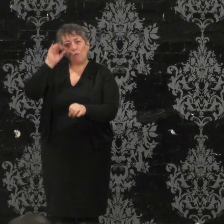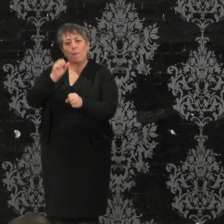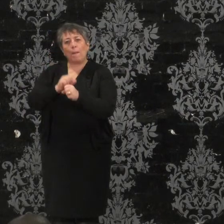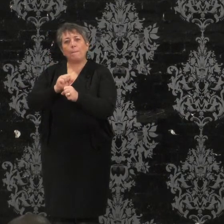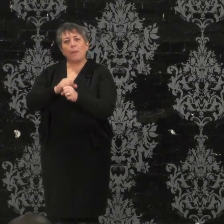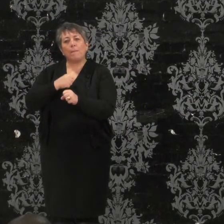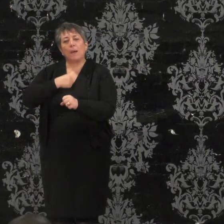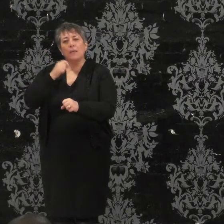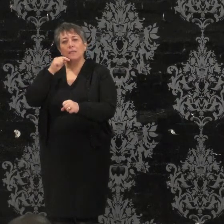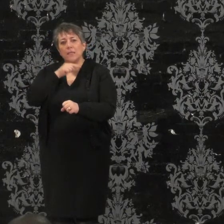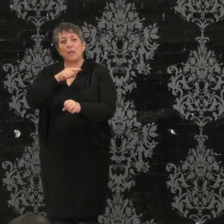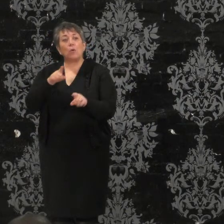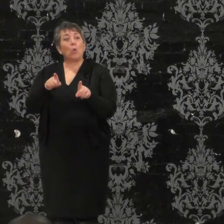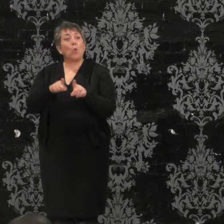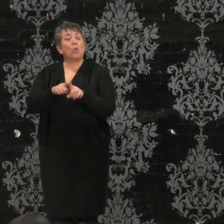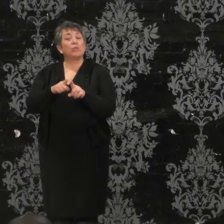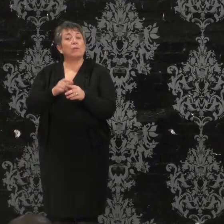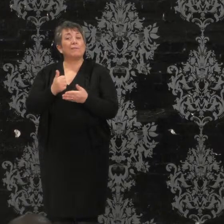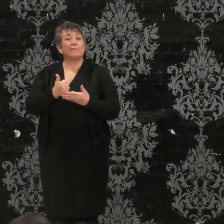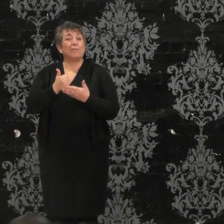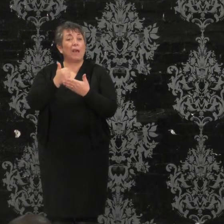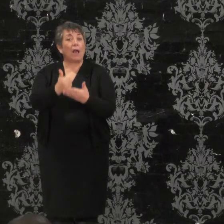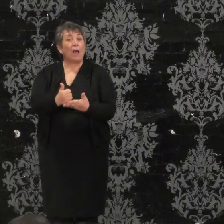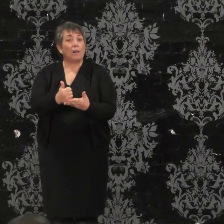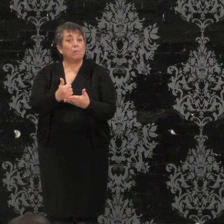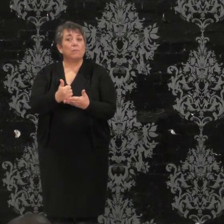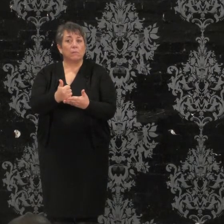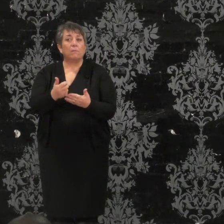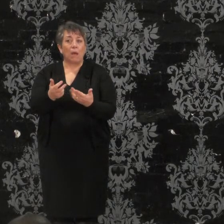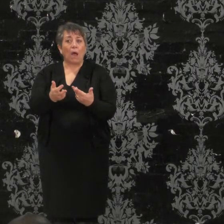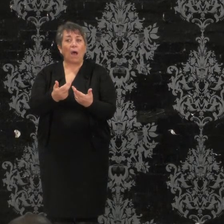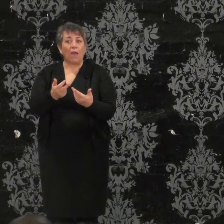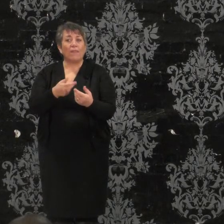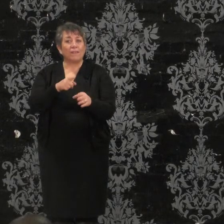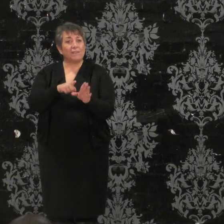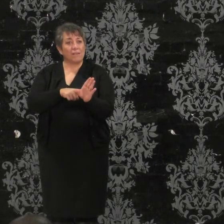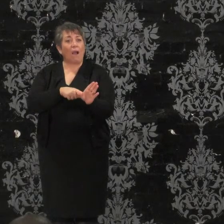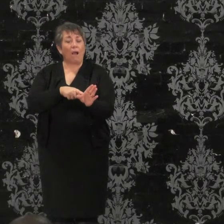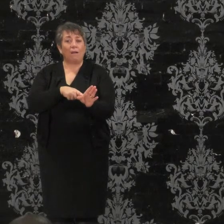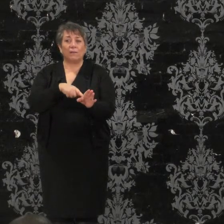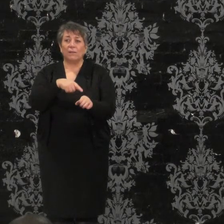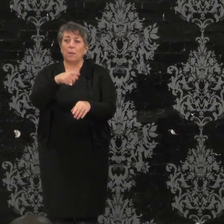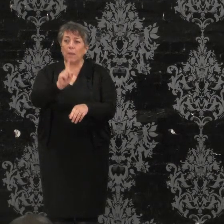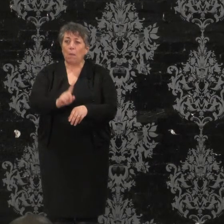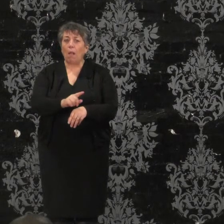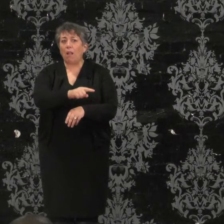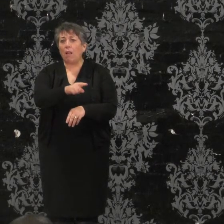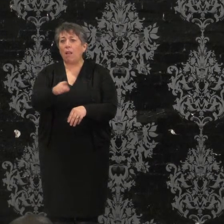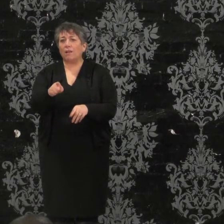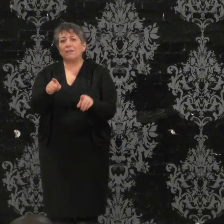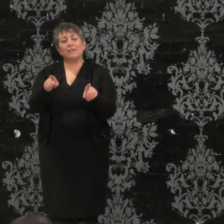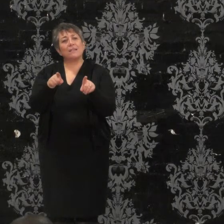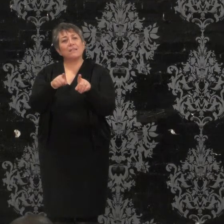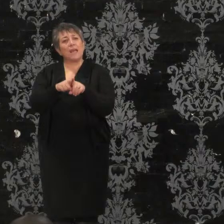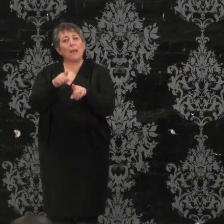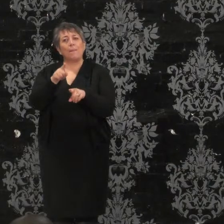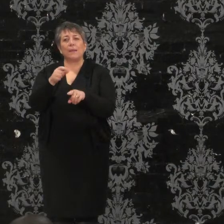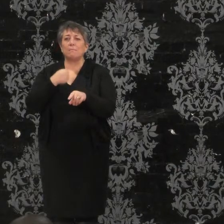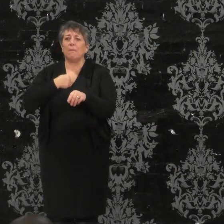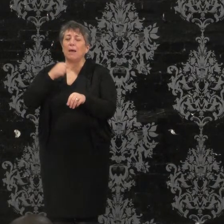help others, other young people like Godwin, who had so much gift and